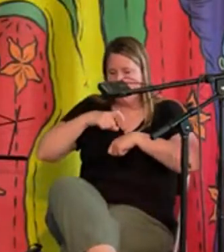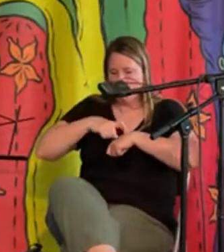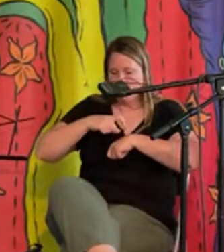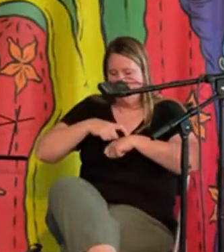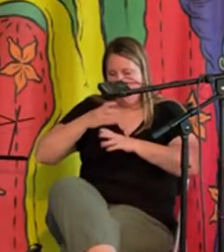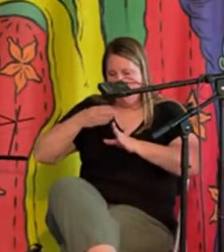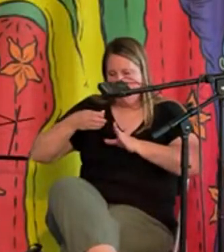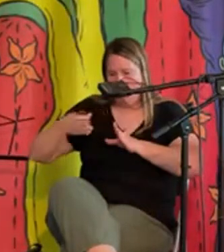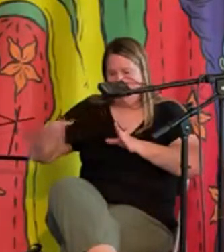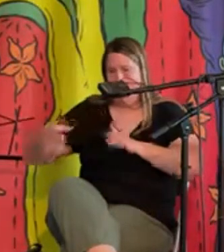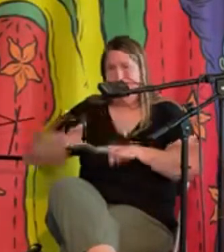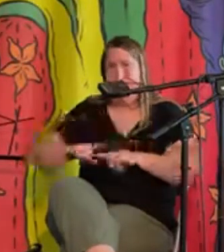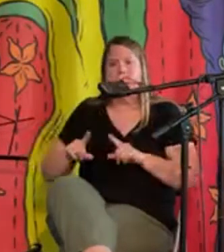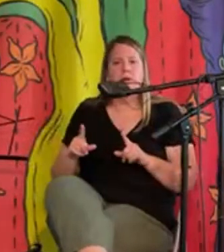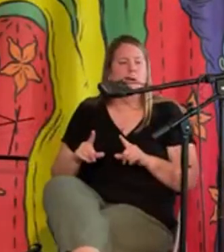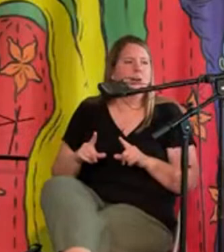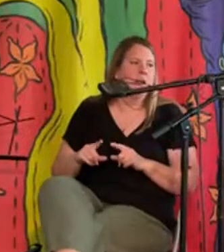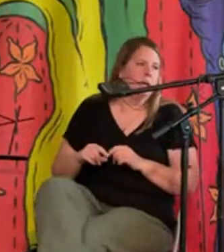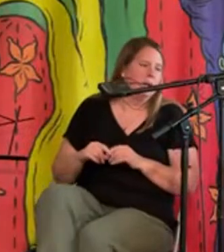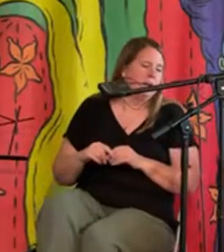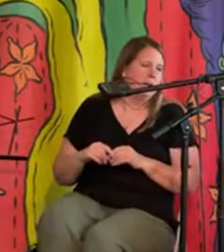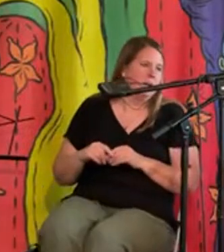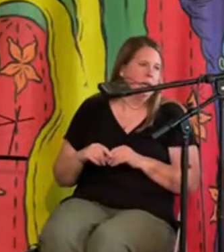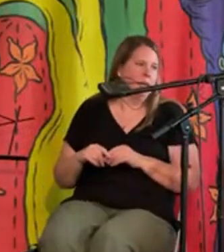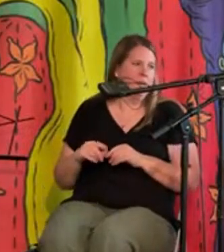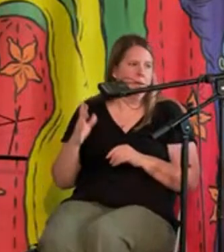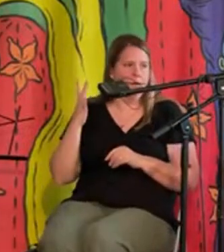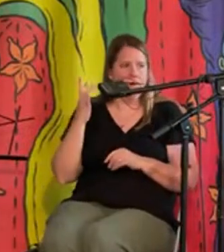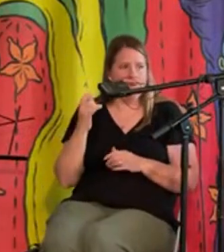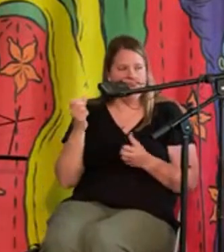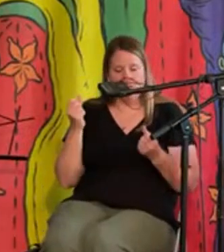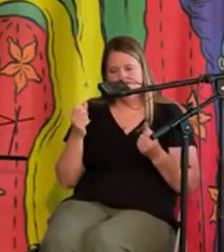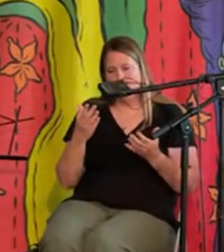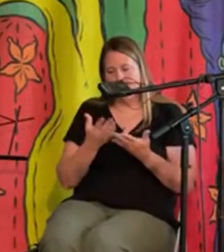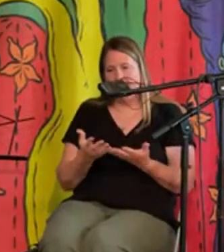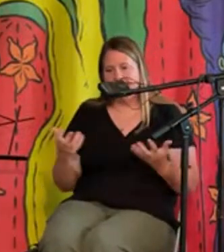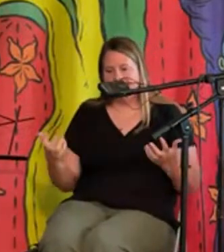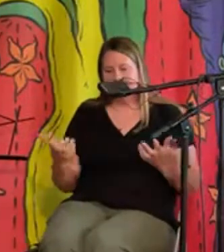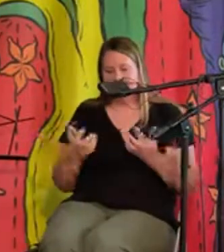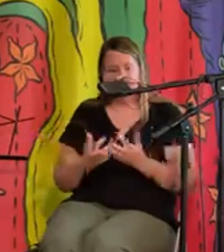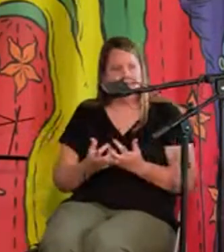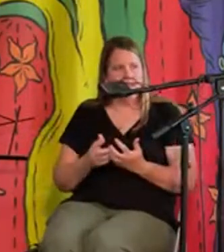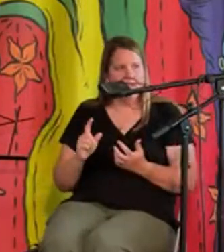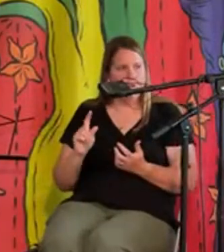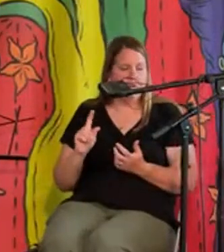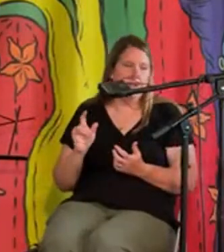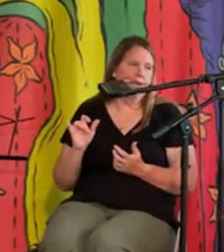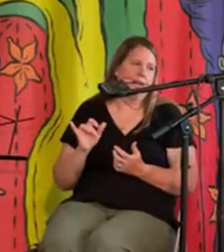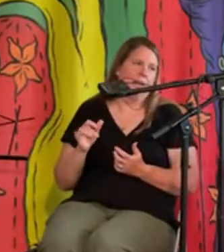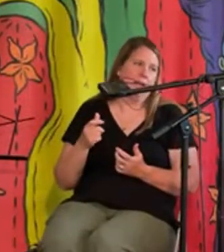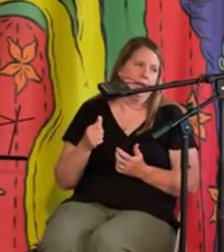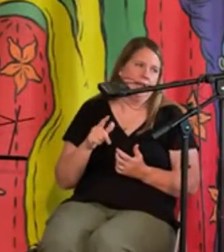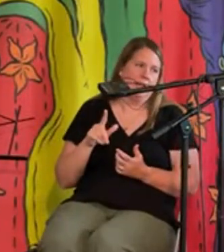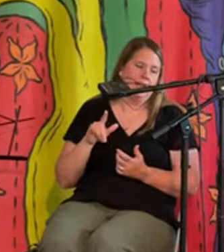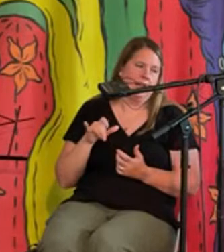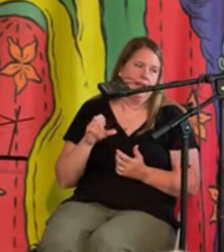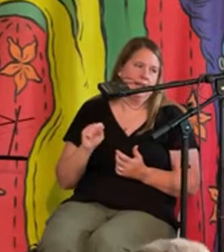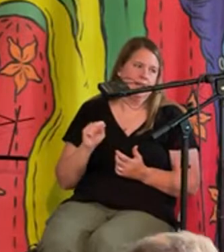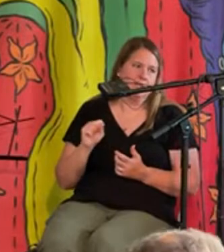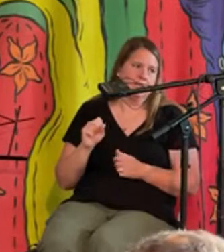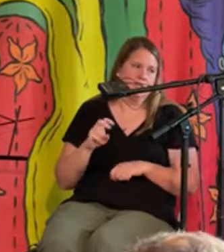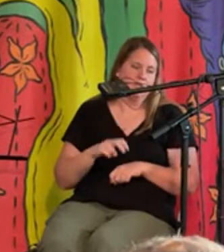but why did some of these things fit into where they did? For example, Gallia's toast. I mean, you know, why did it come